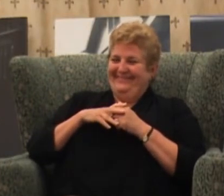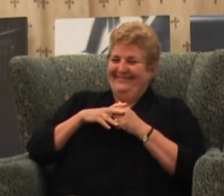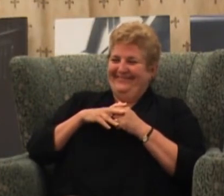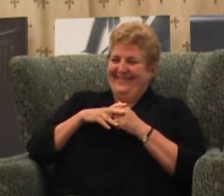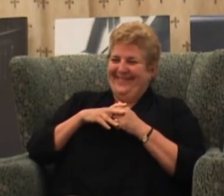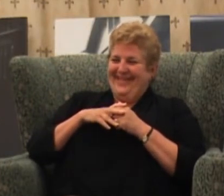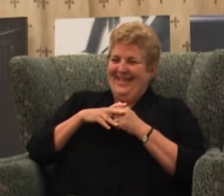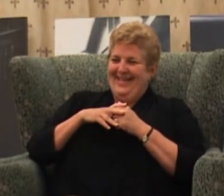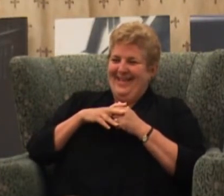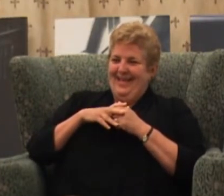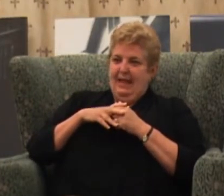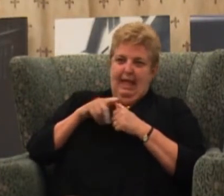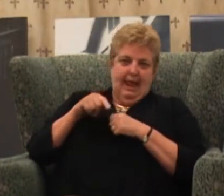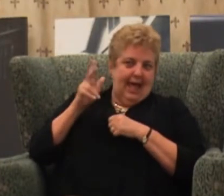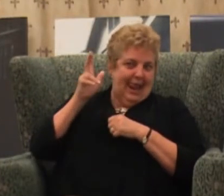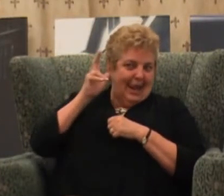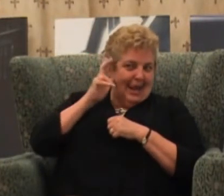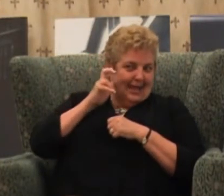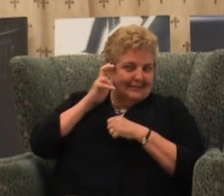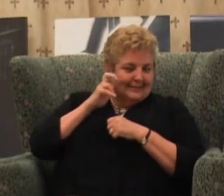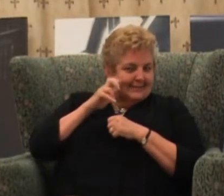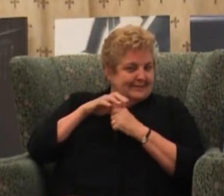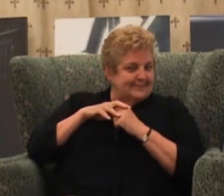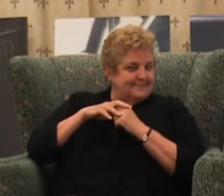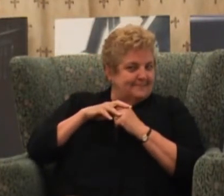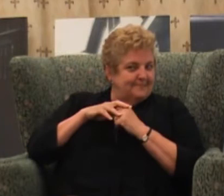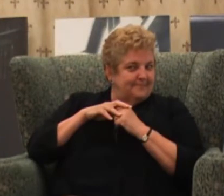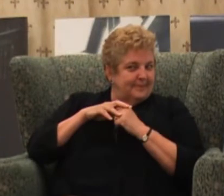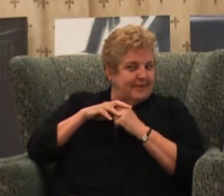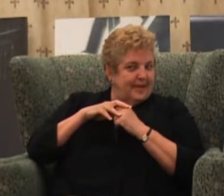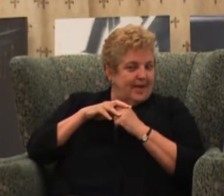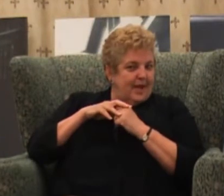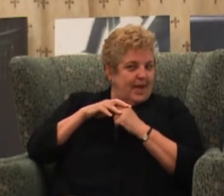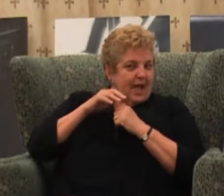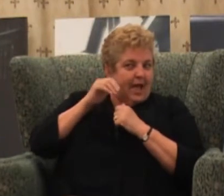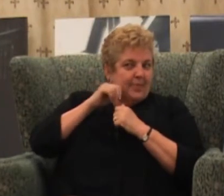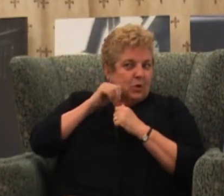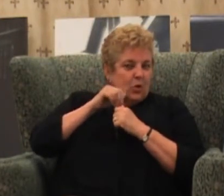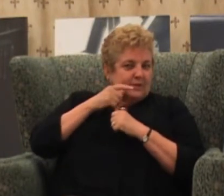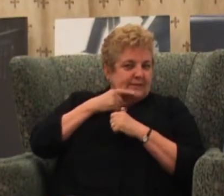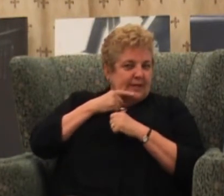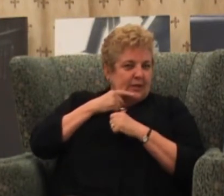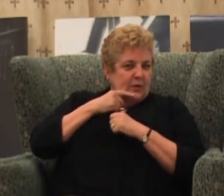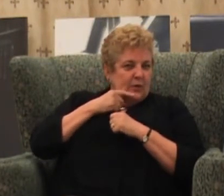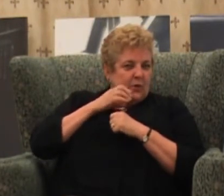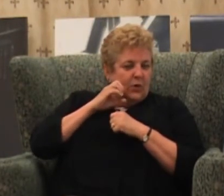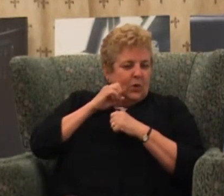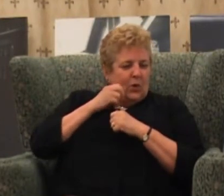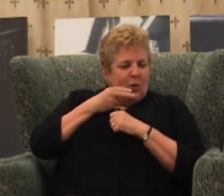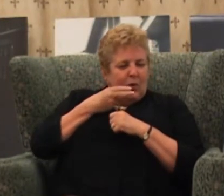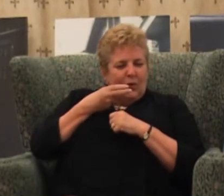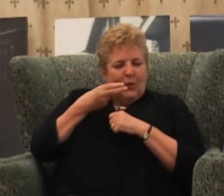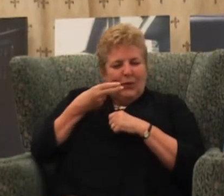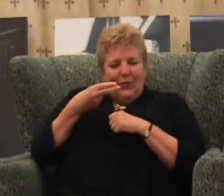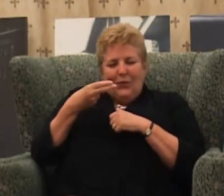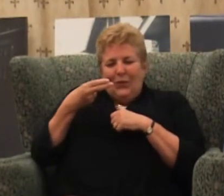And I listened, and the girl, I heard her say, "Ooh."